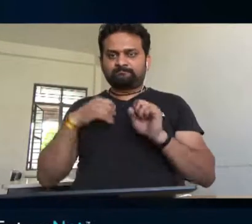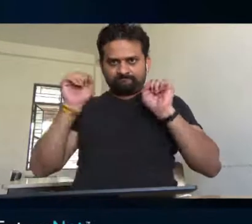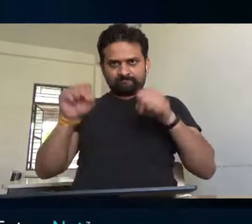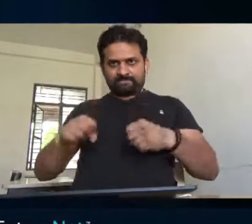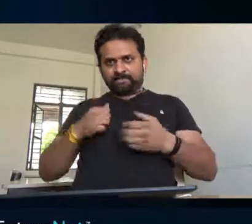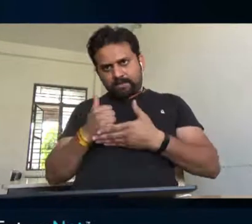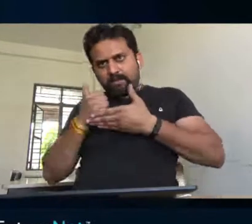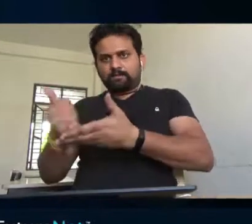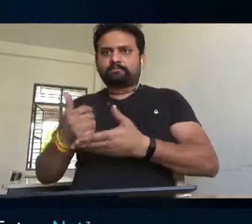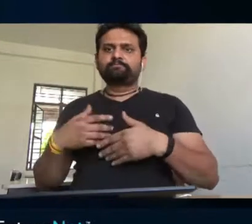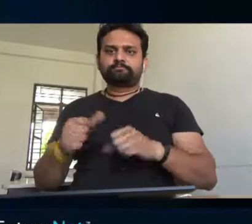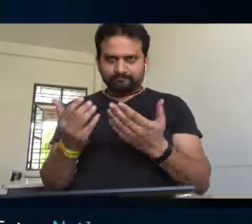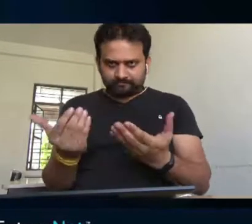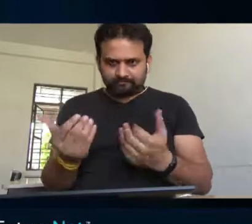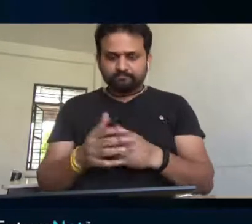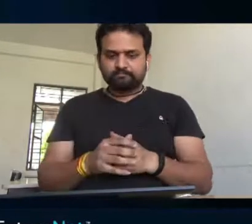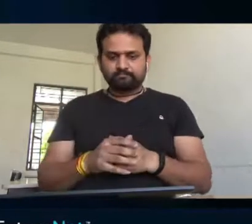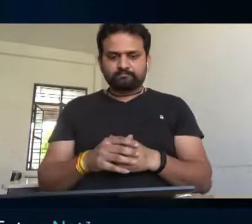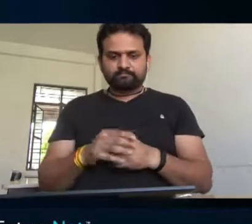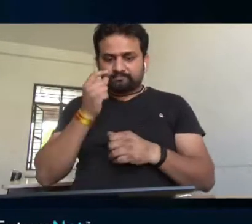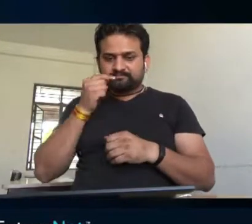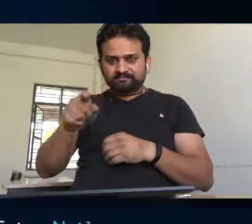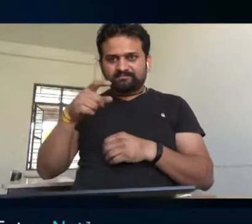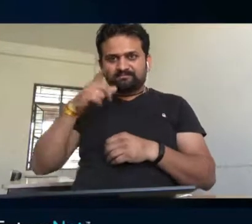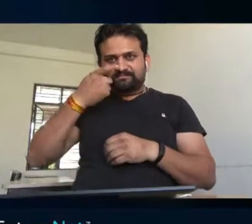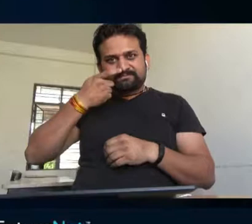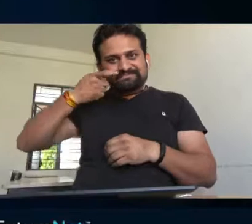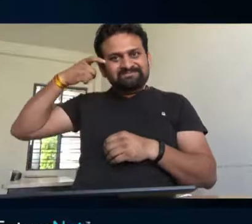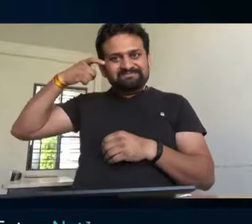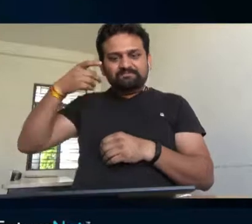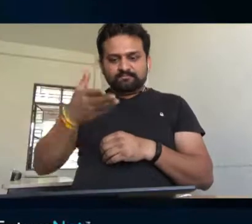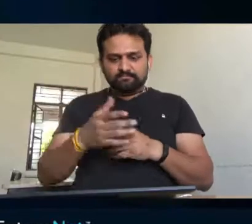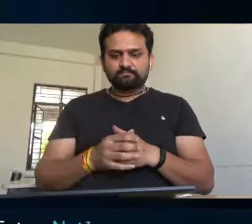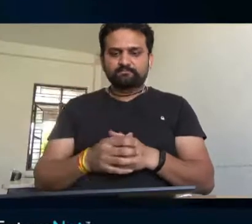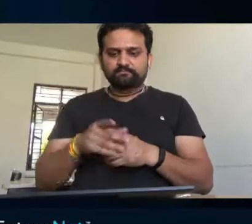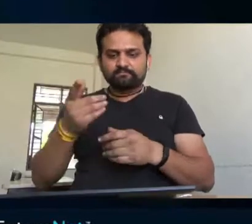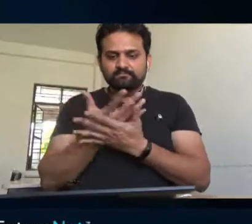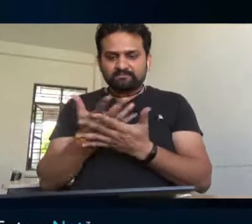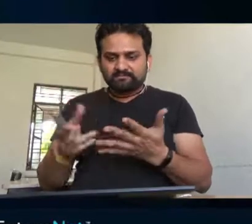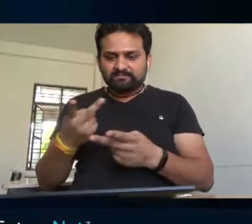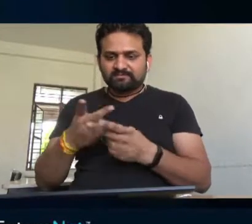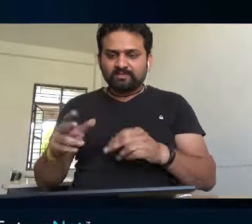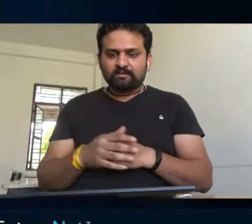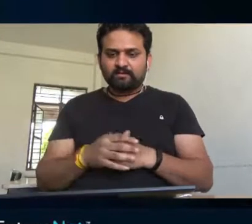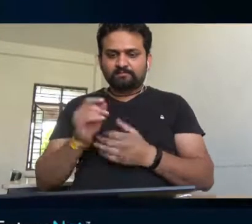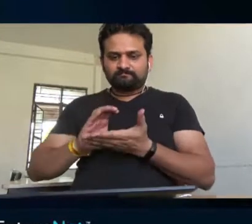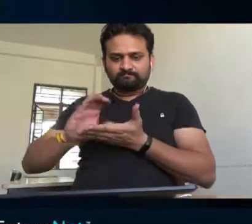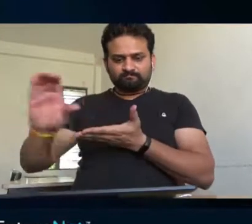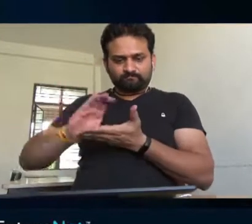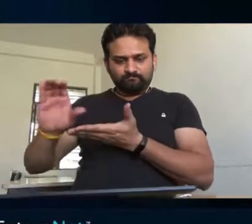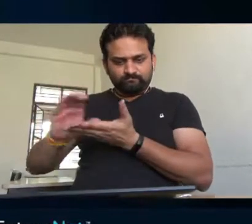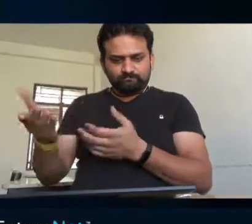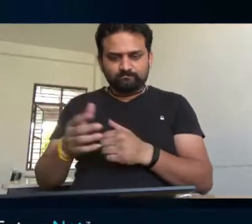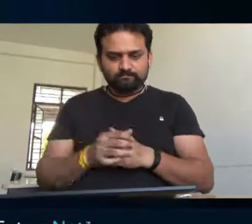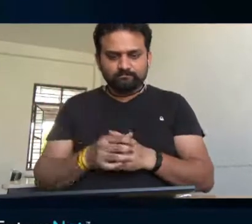a young boy. This is about $350,000, because the insurance is not paying for that,